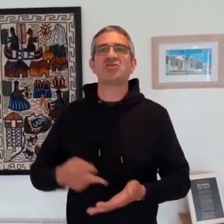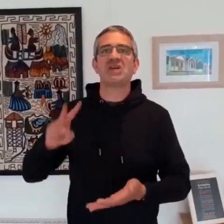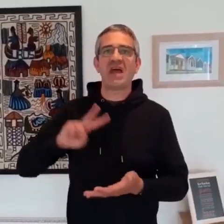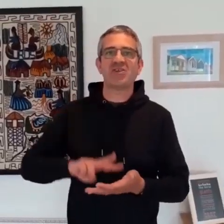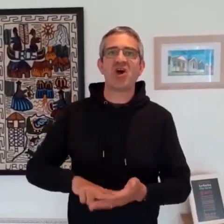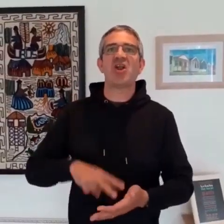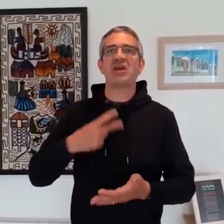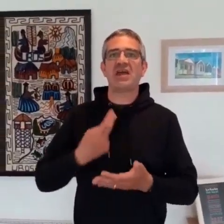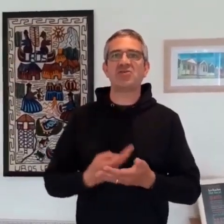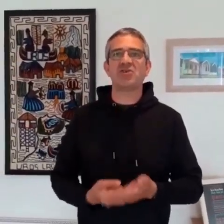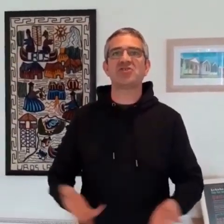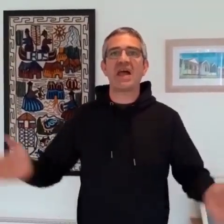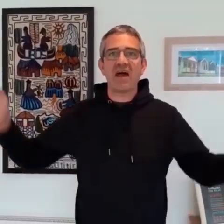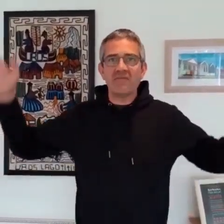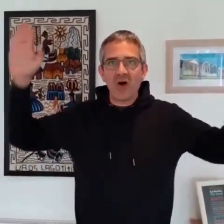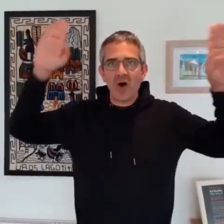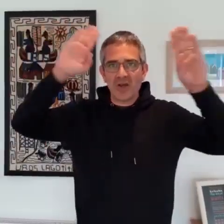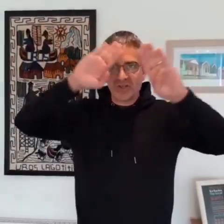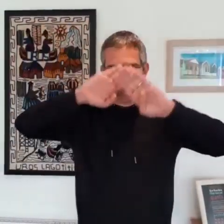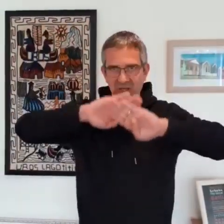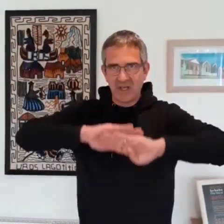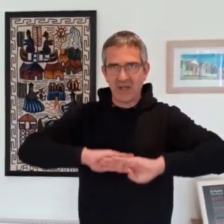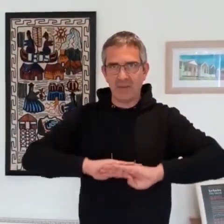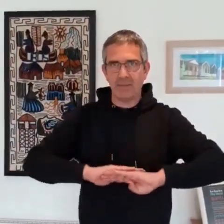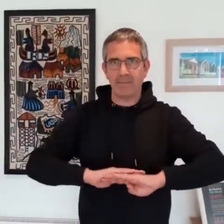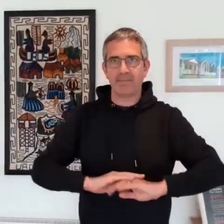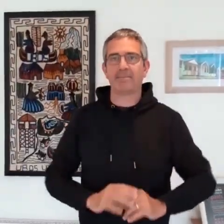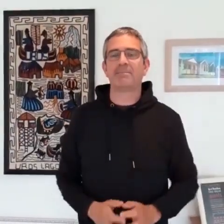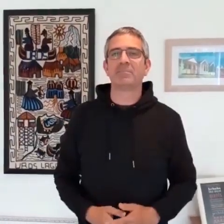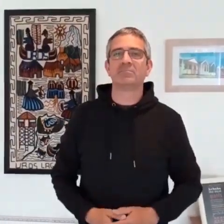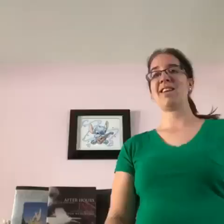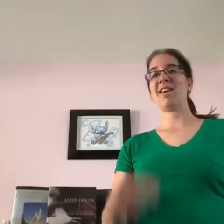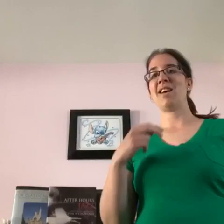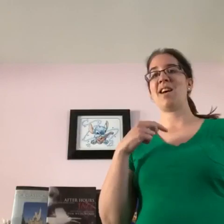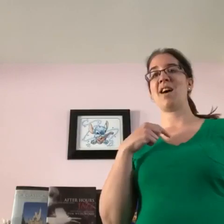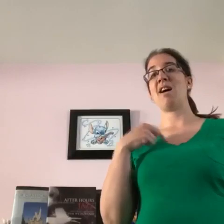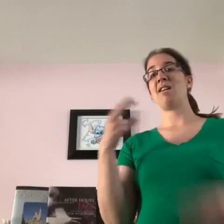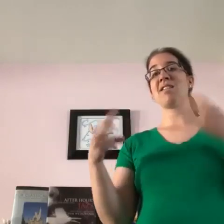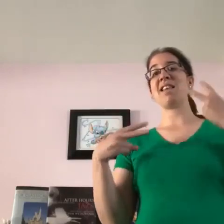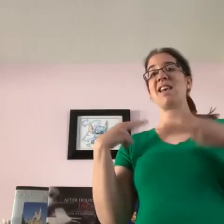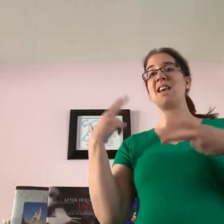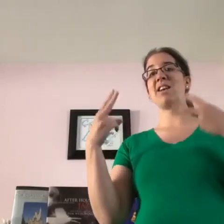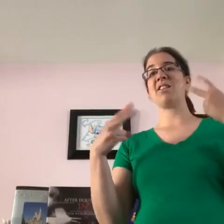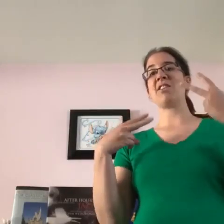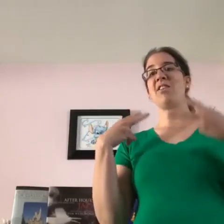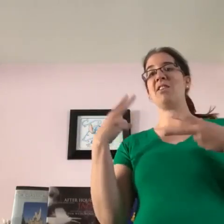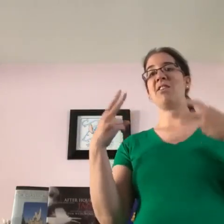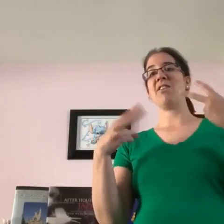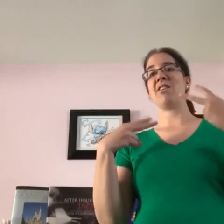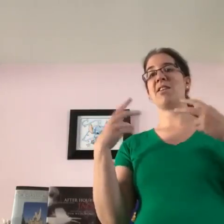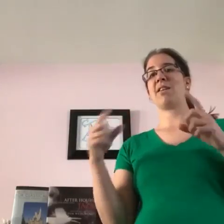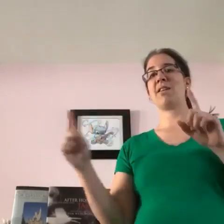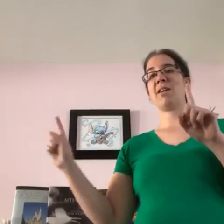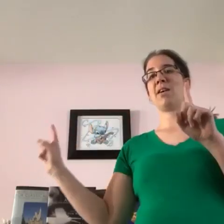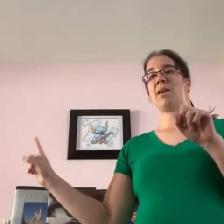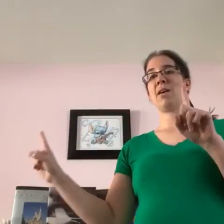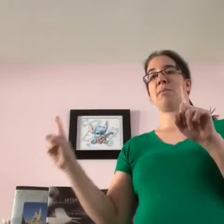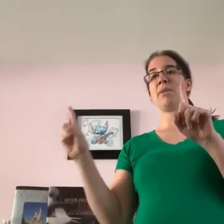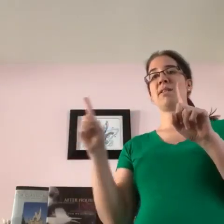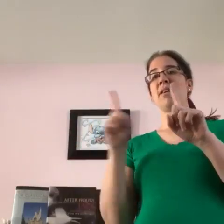Tossing and you're turning and you just can't fall asleep, I'll sing a song